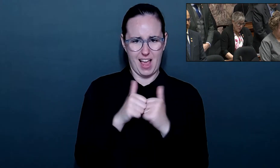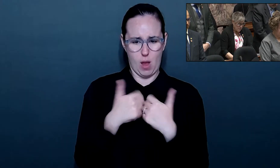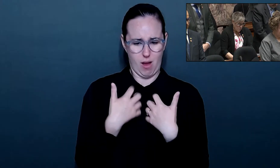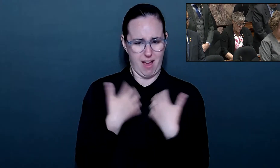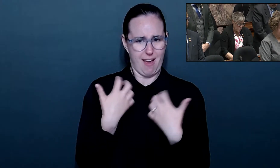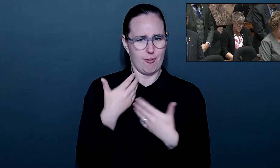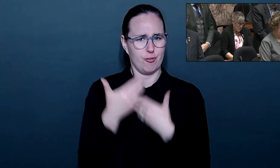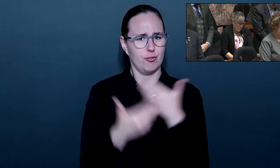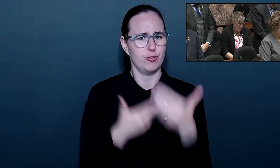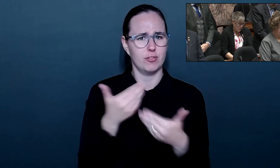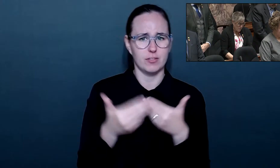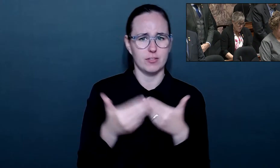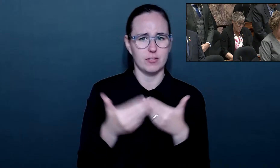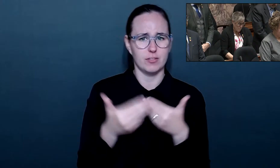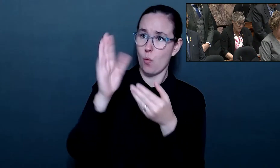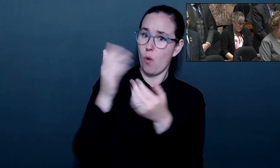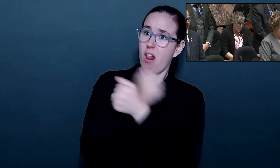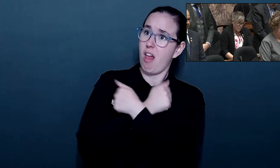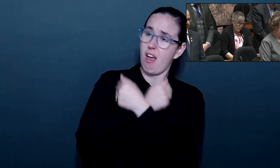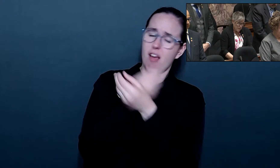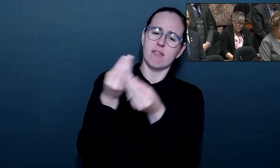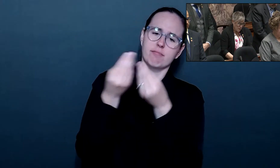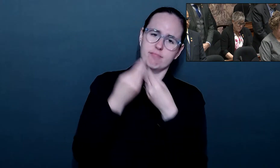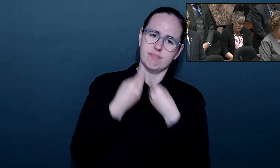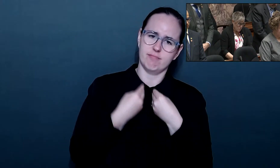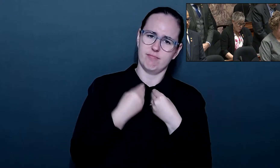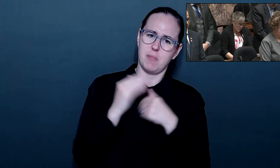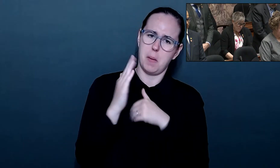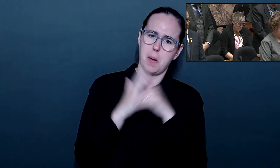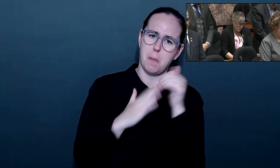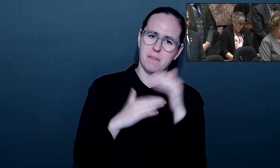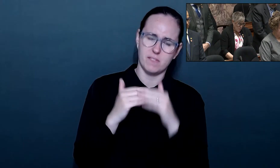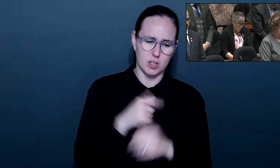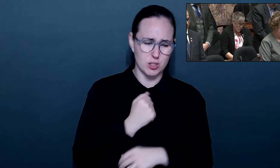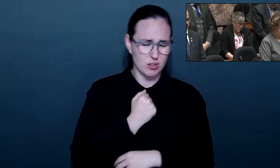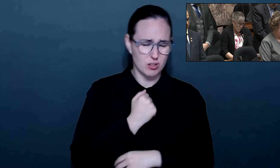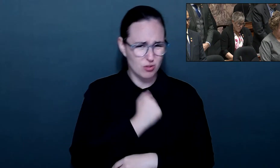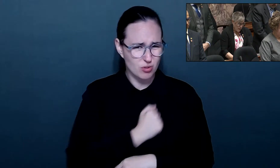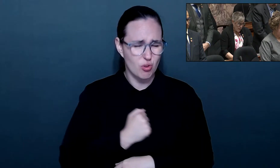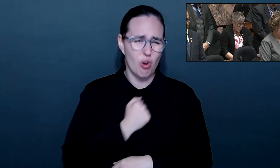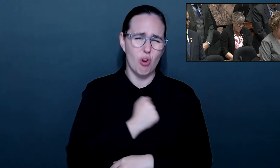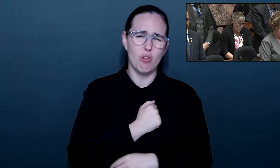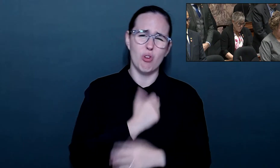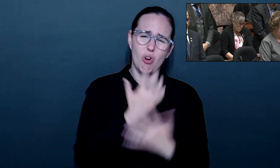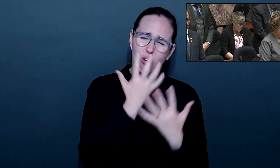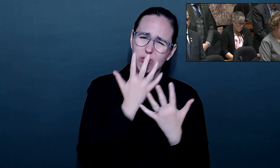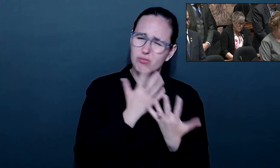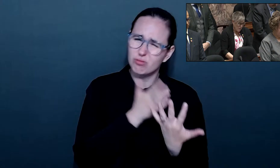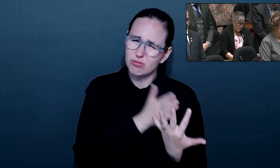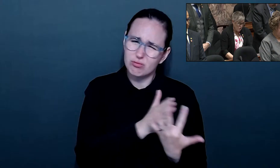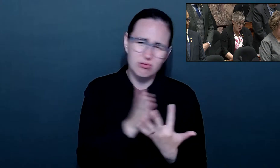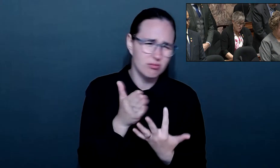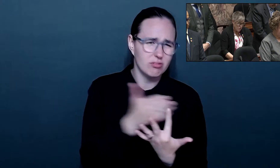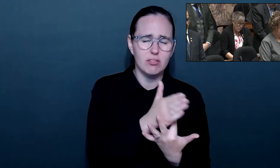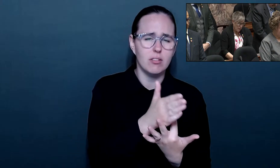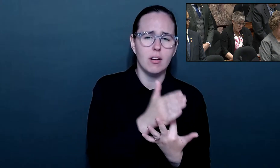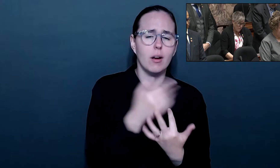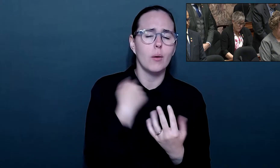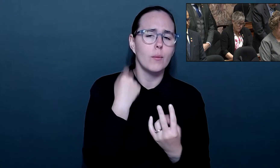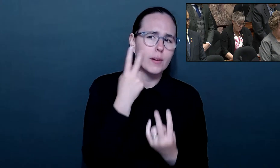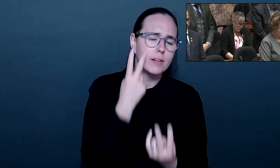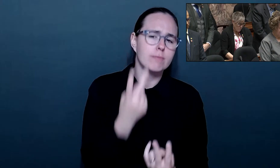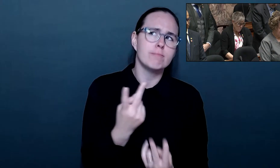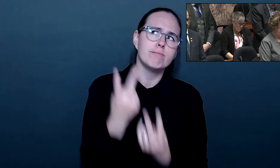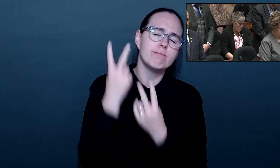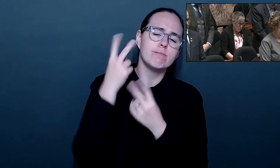and find solace in the cherished moments made in times of joy. Lord, you are the anchor of our souls, and we trust you will carry